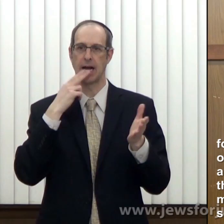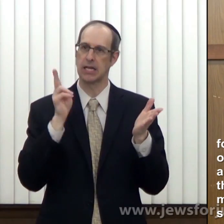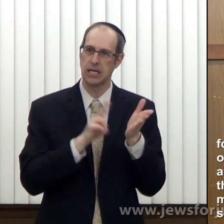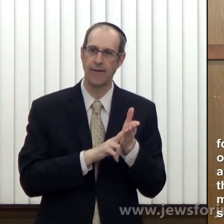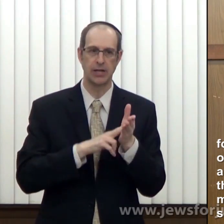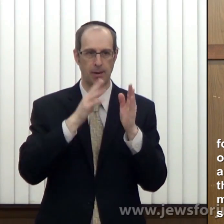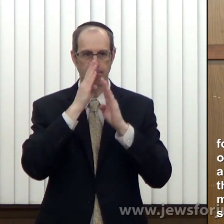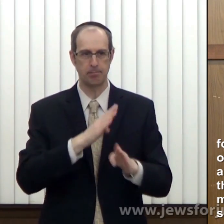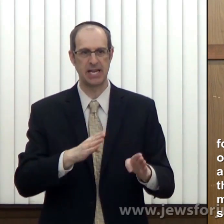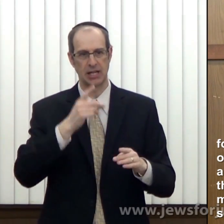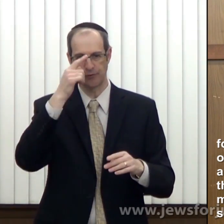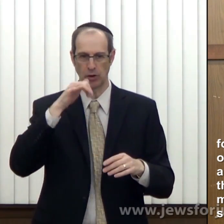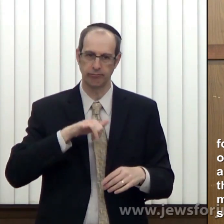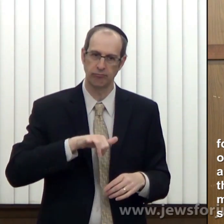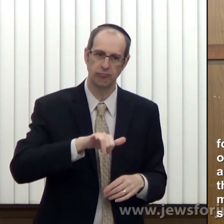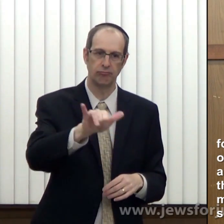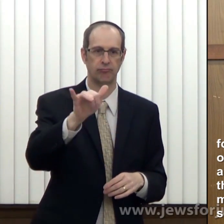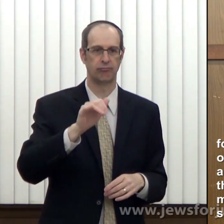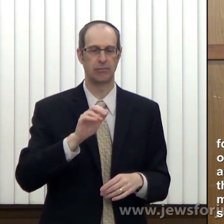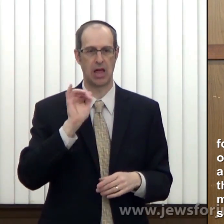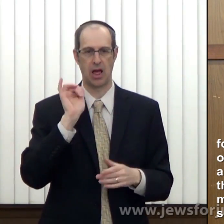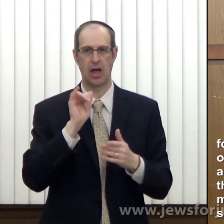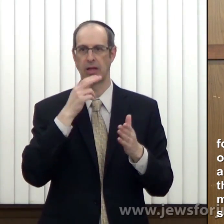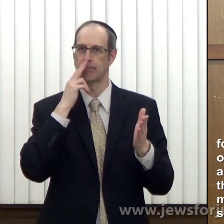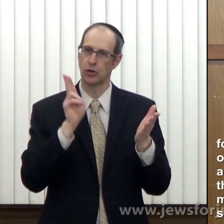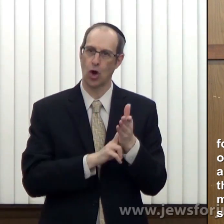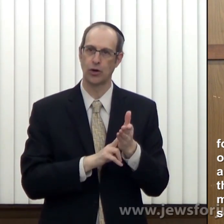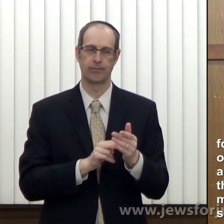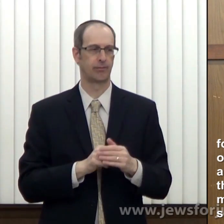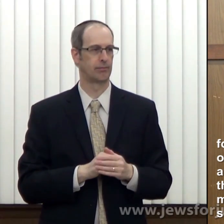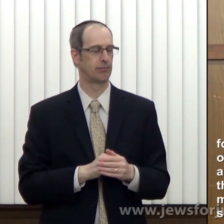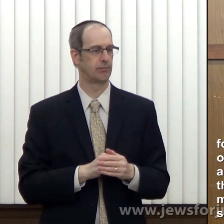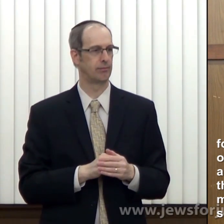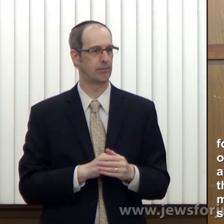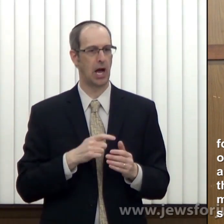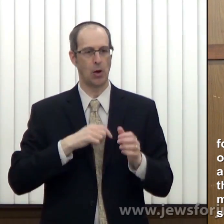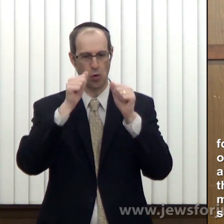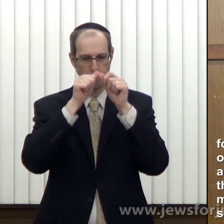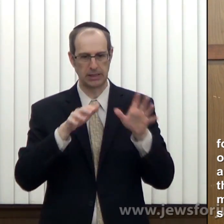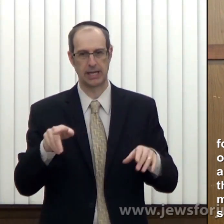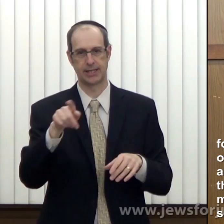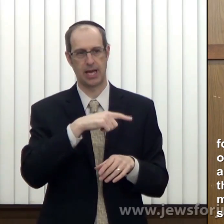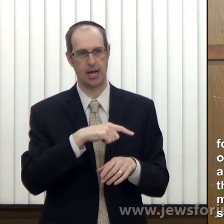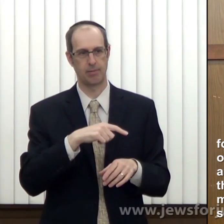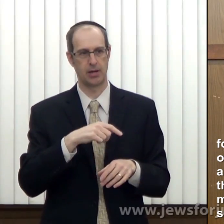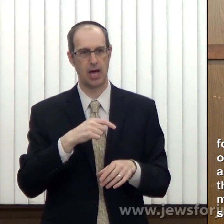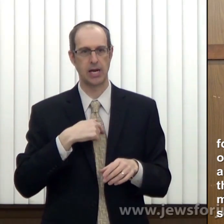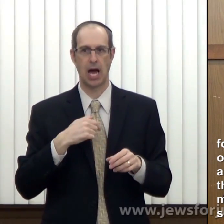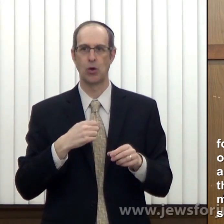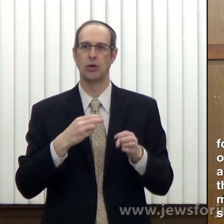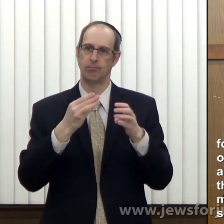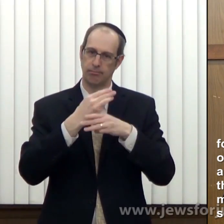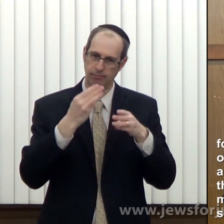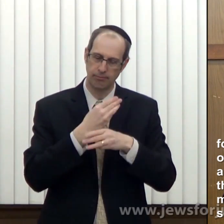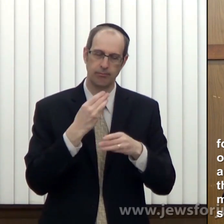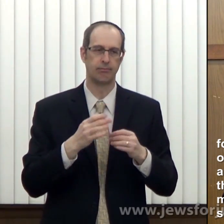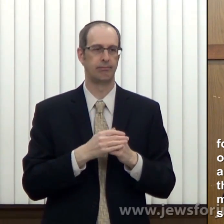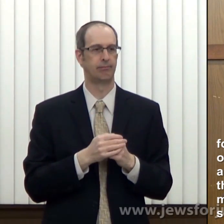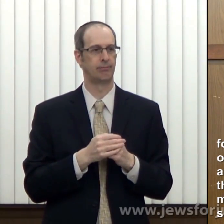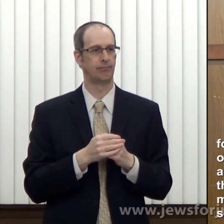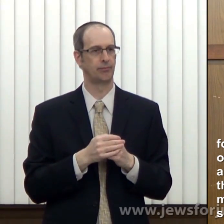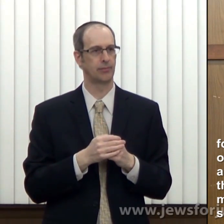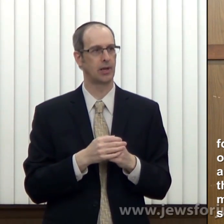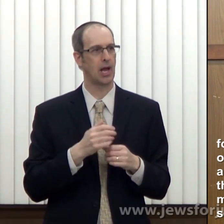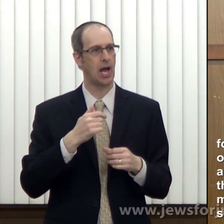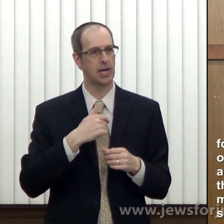will be an everlasting covenant. And I will bless them, and I will multiply them,